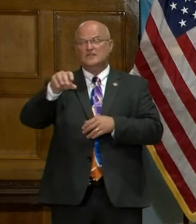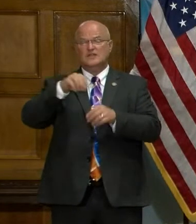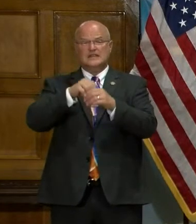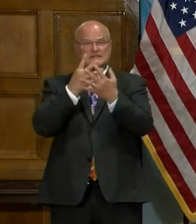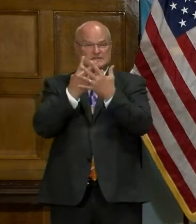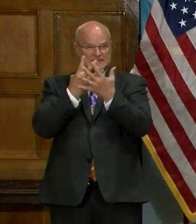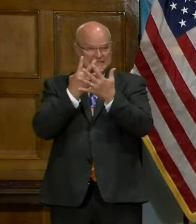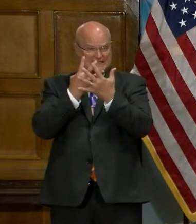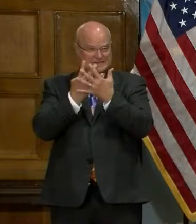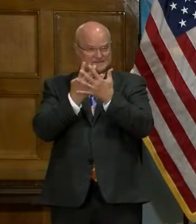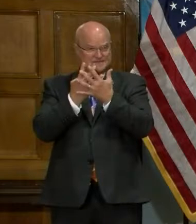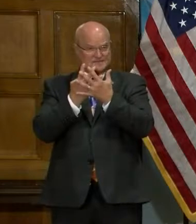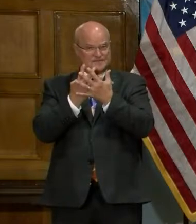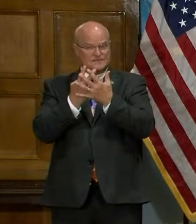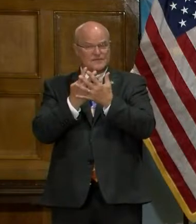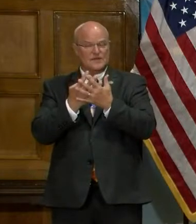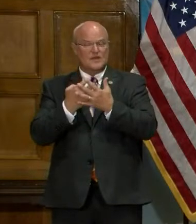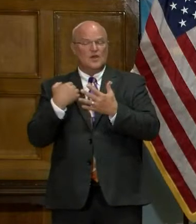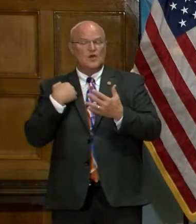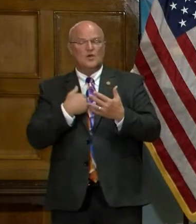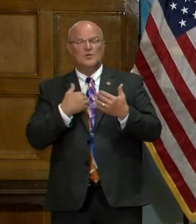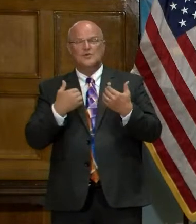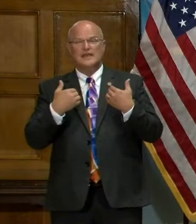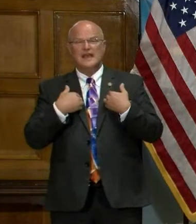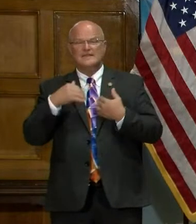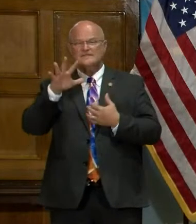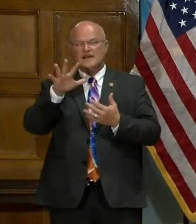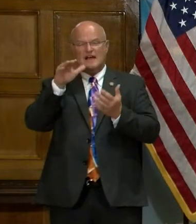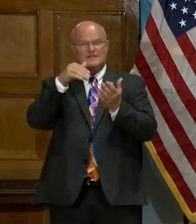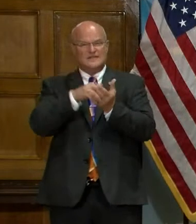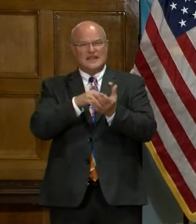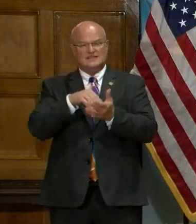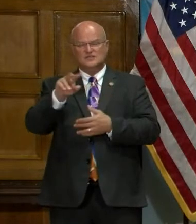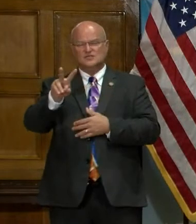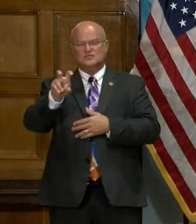in a correctional facility. We have